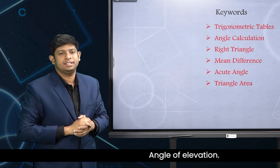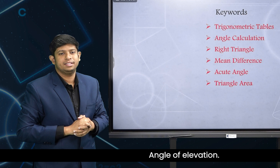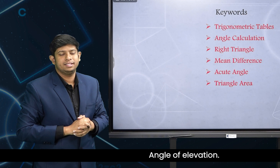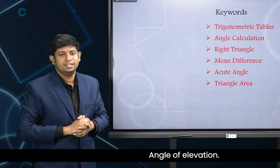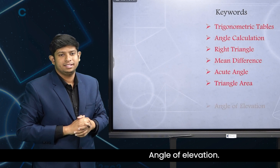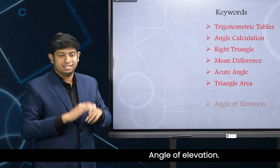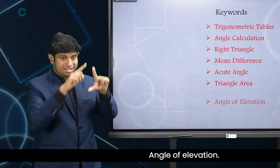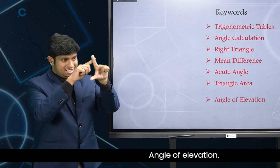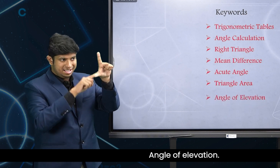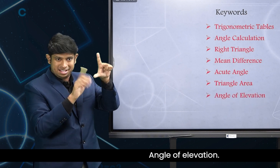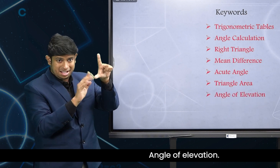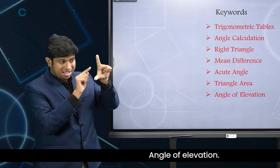angle of elevation.